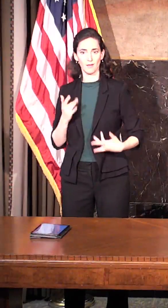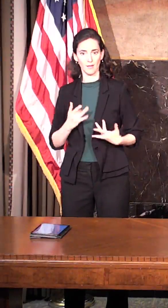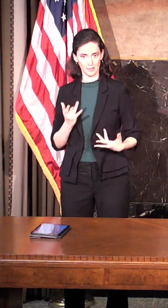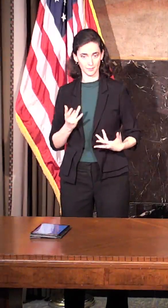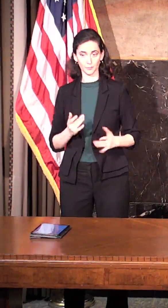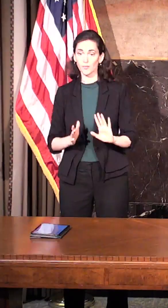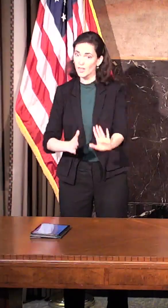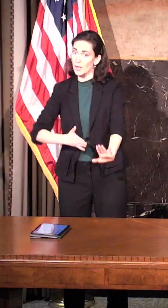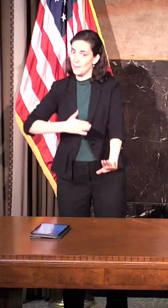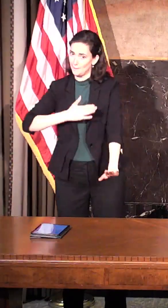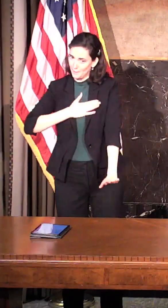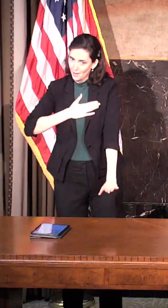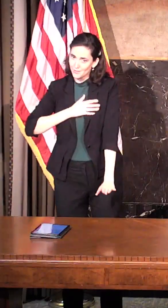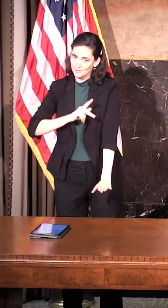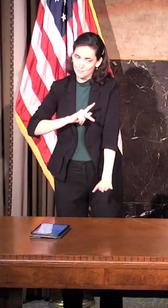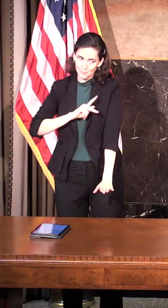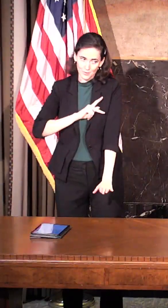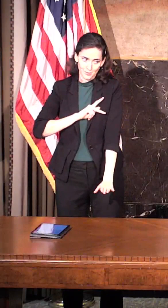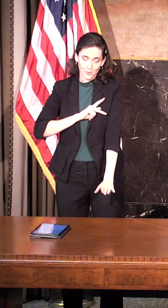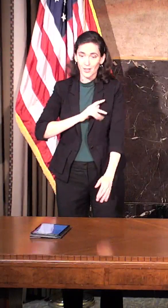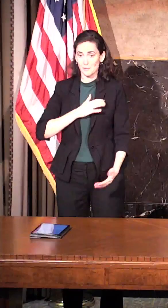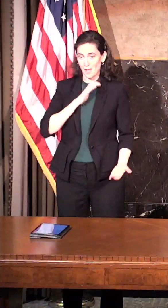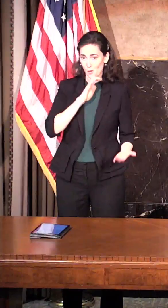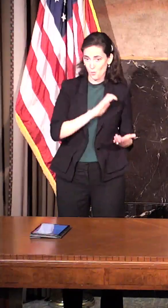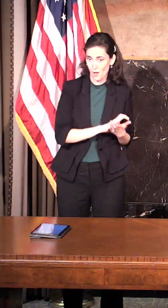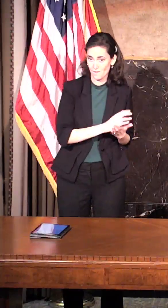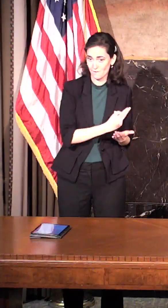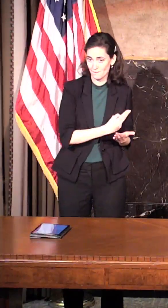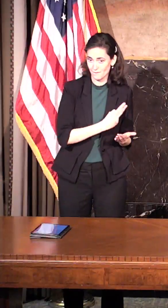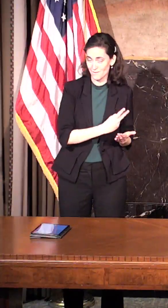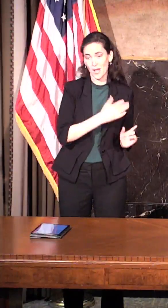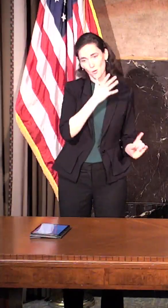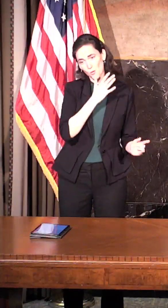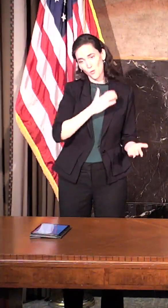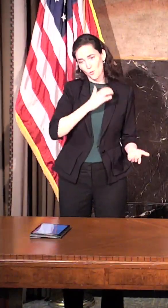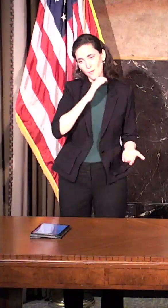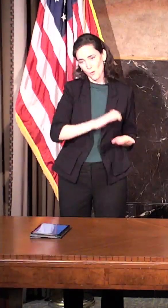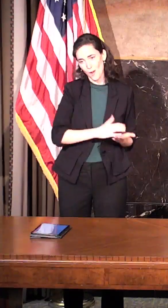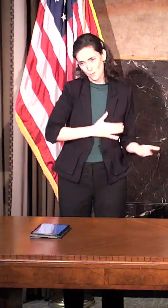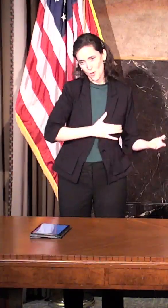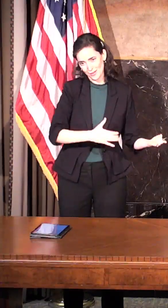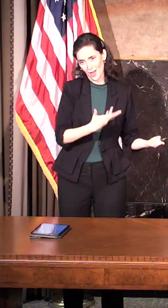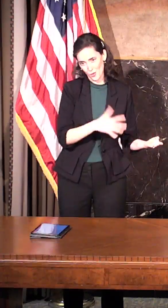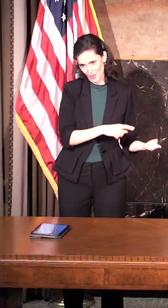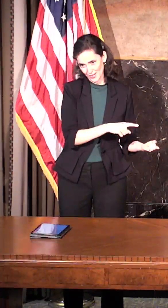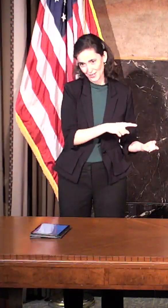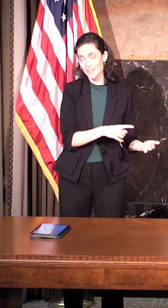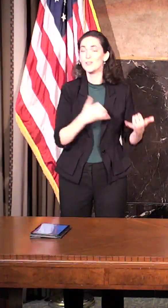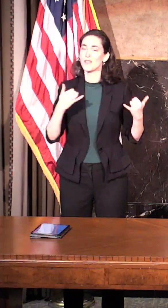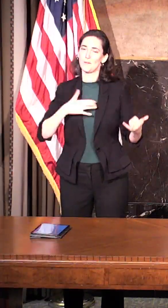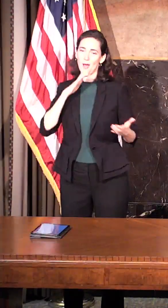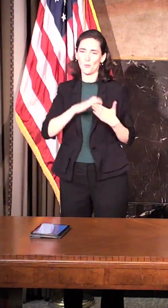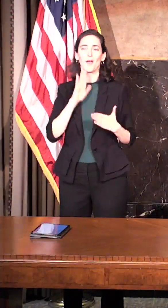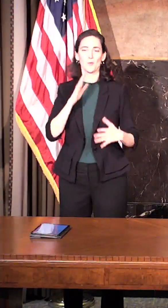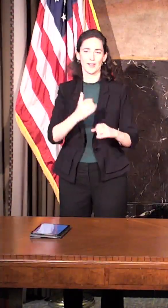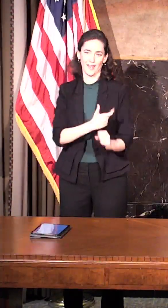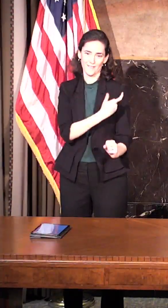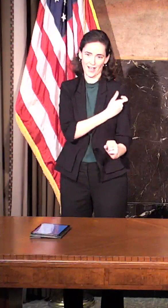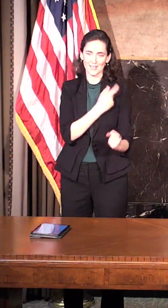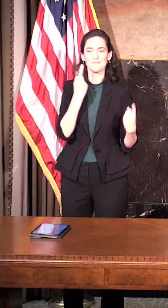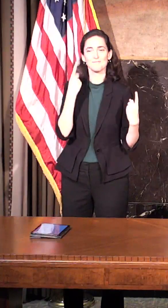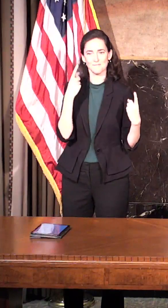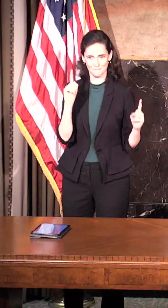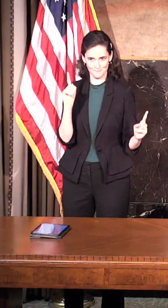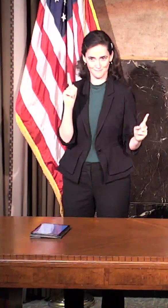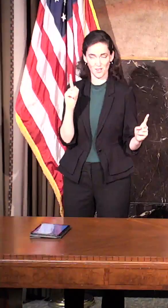a very personal level right now, my wife and I are expecting, and my wife is actually getting vaccinated today. She was able to make an